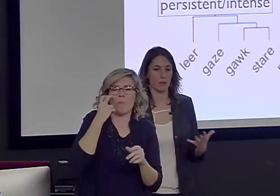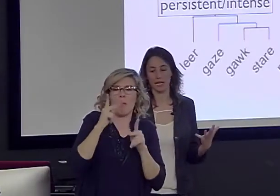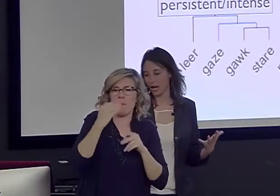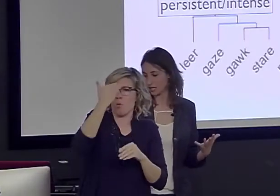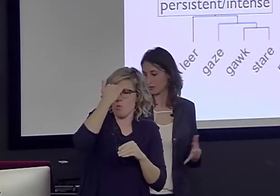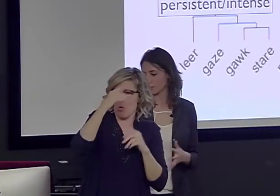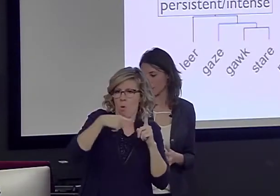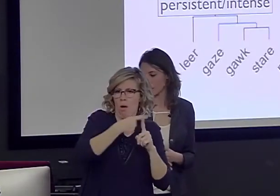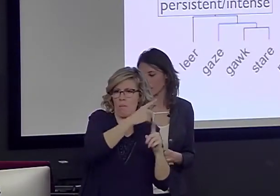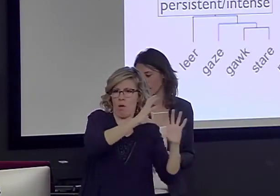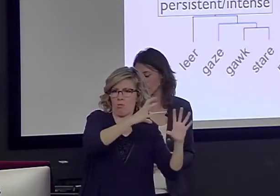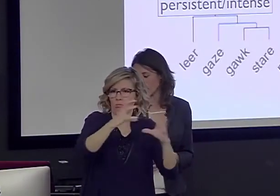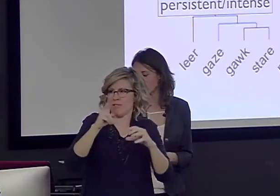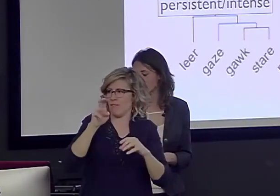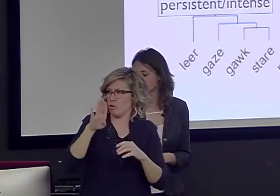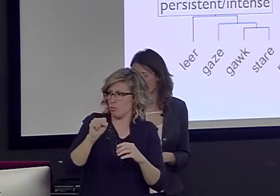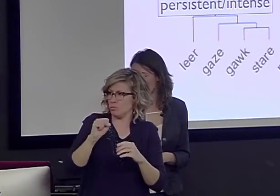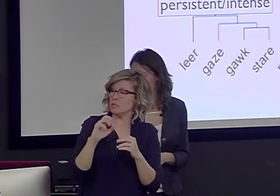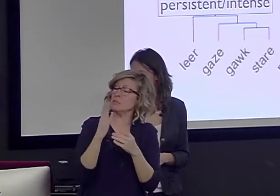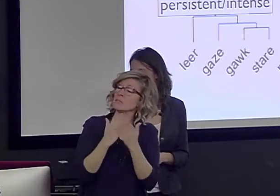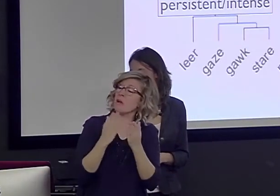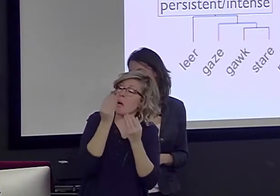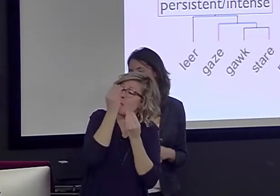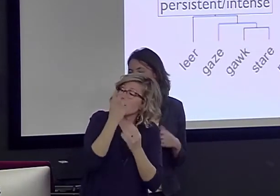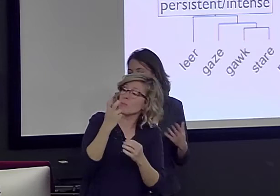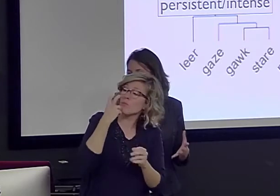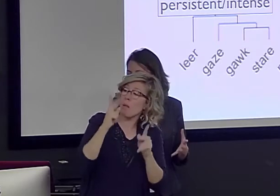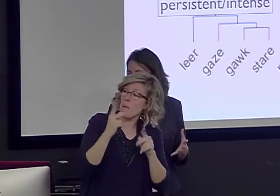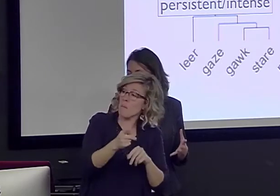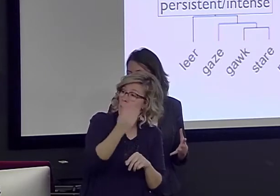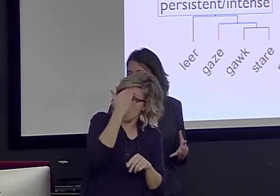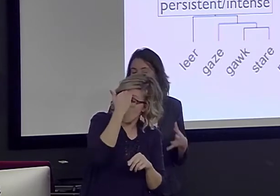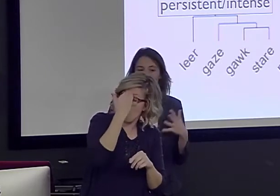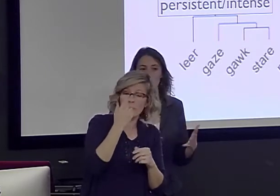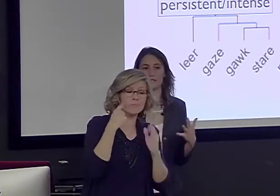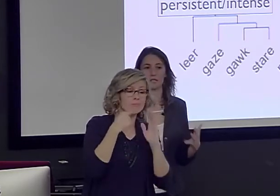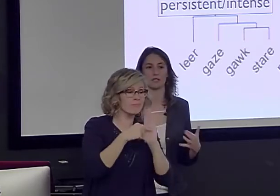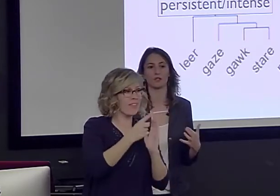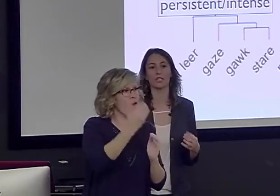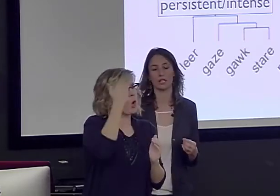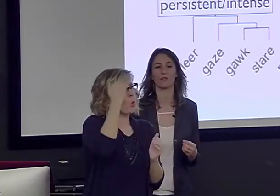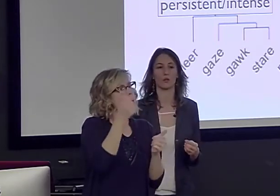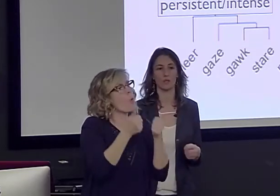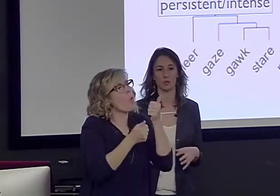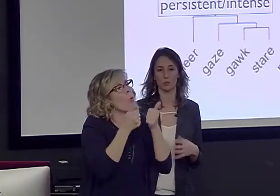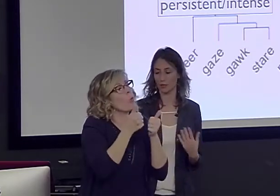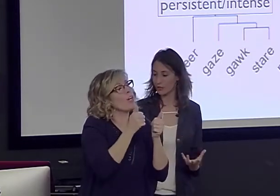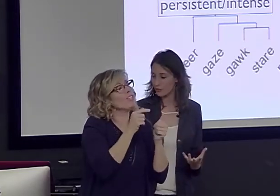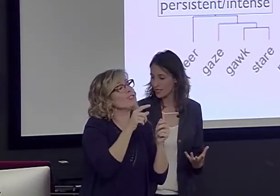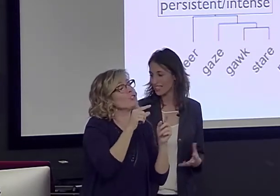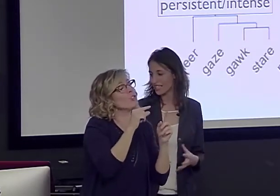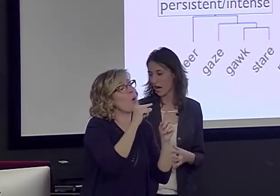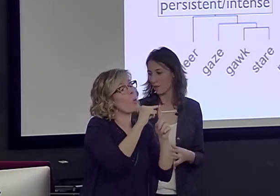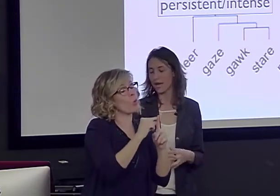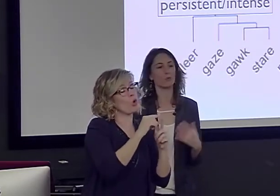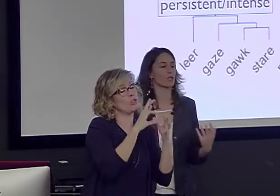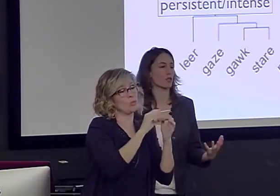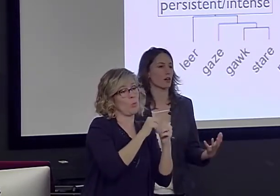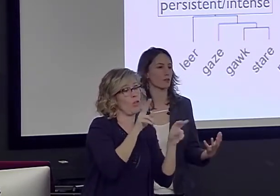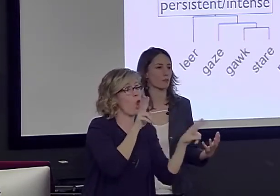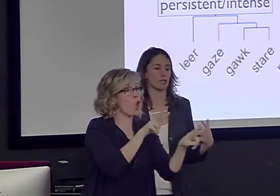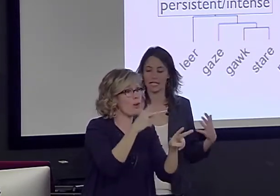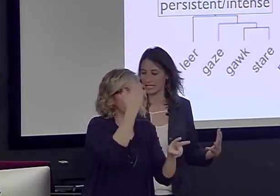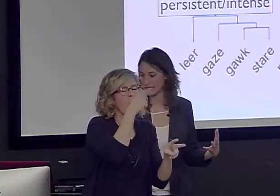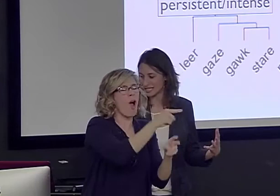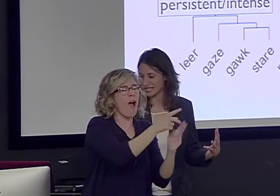And so some of the kind of information that blind people know is that they know which of the looking verbs are brief and which